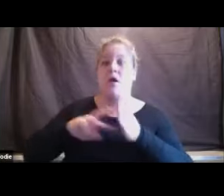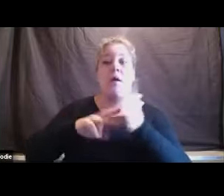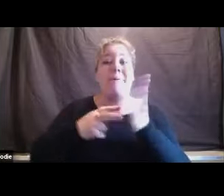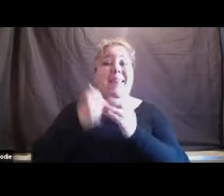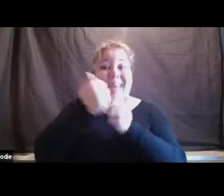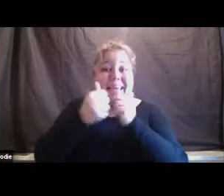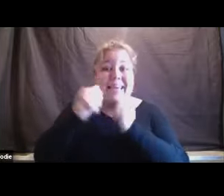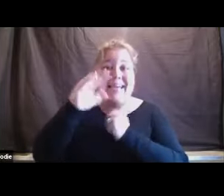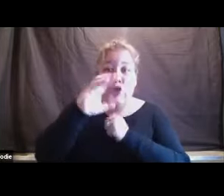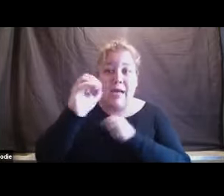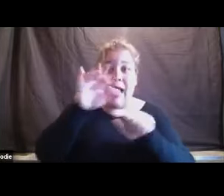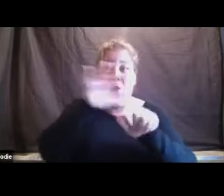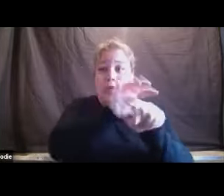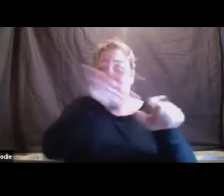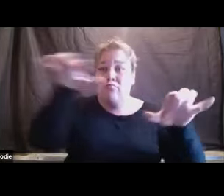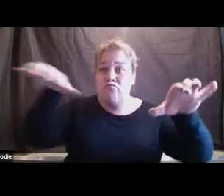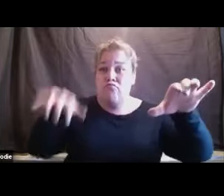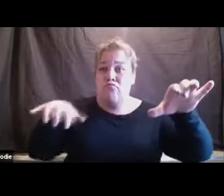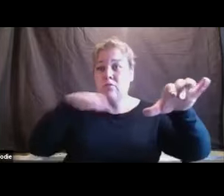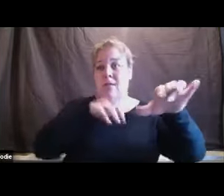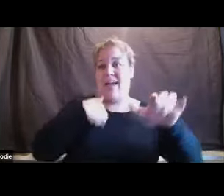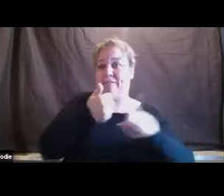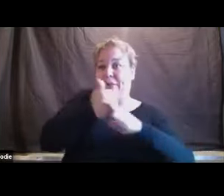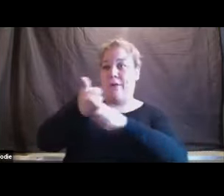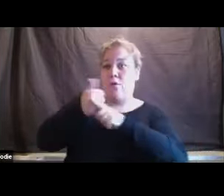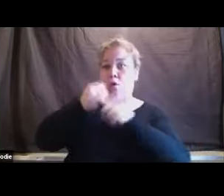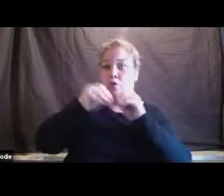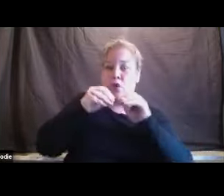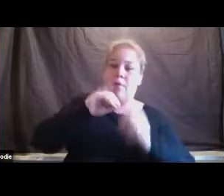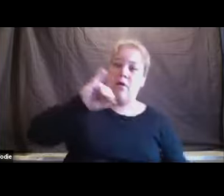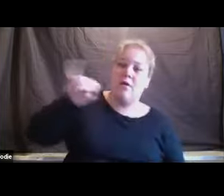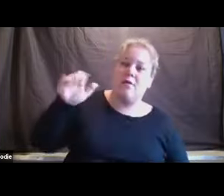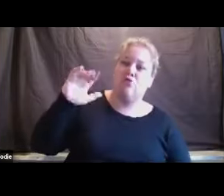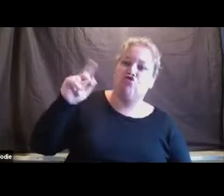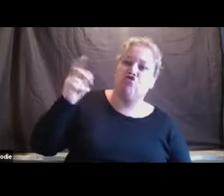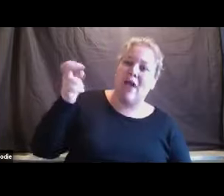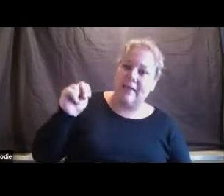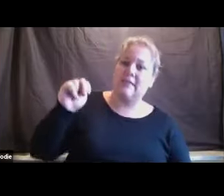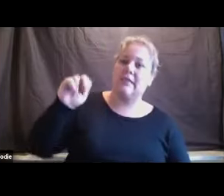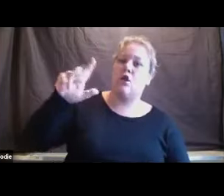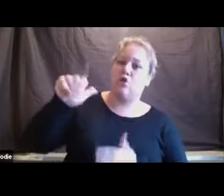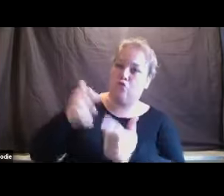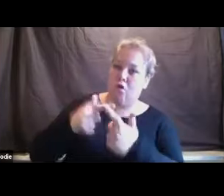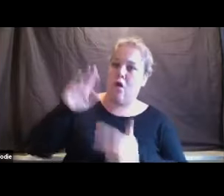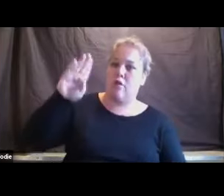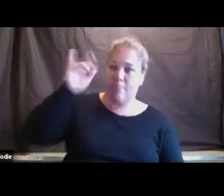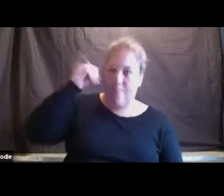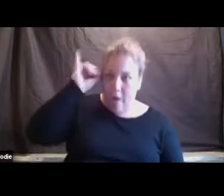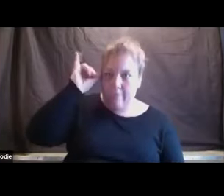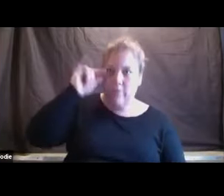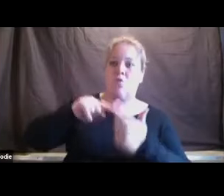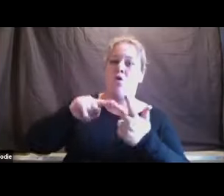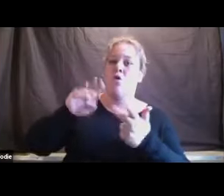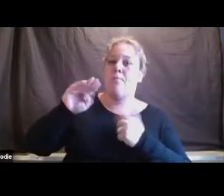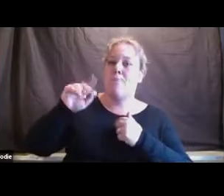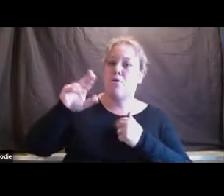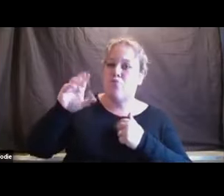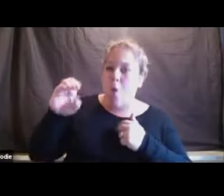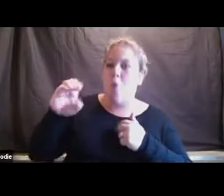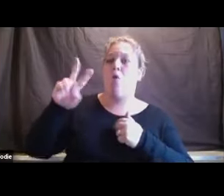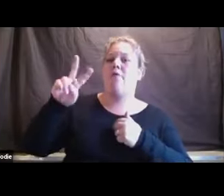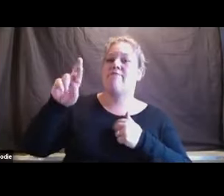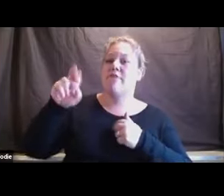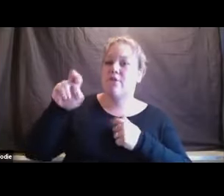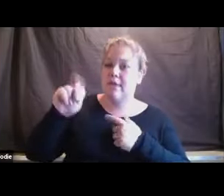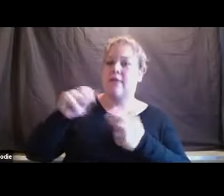us. So Buffalo, Trempealeau, Jackson, La Crosse, Monroe, Vernon, and